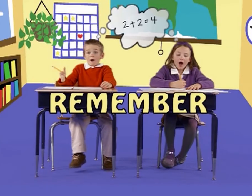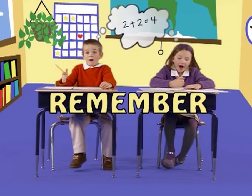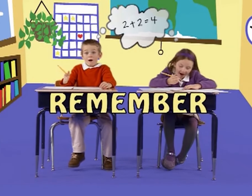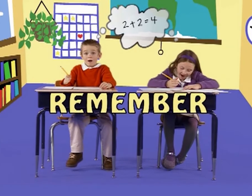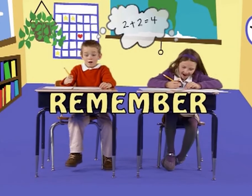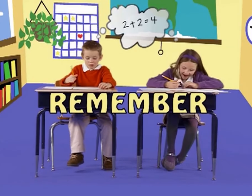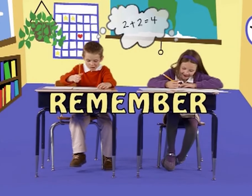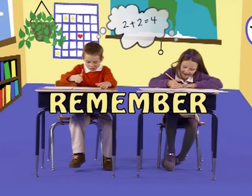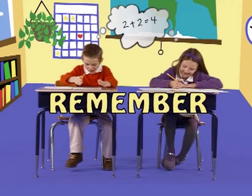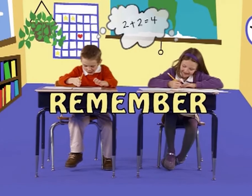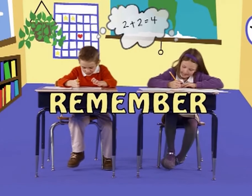Remember.